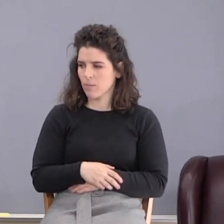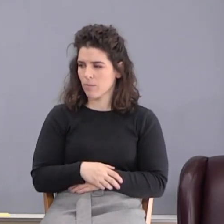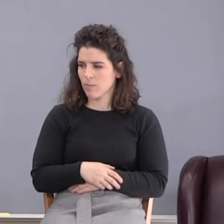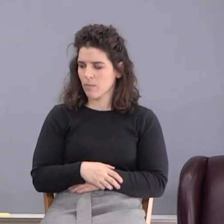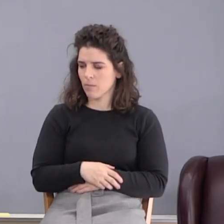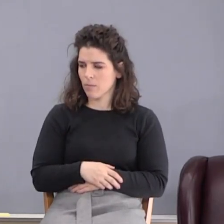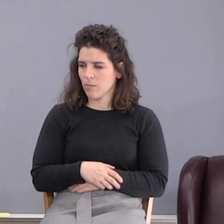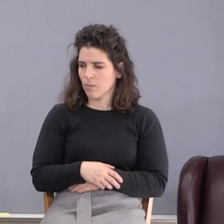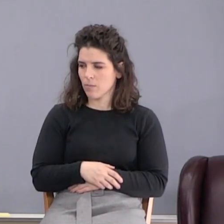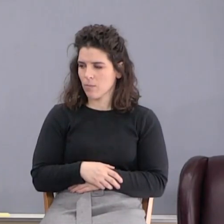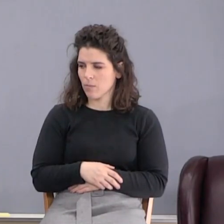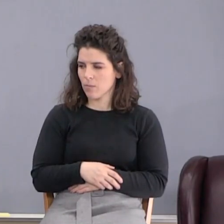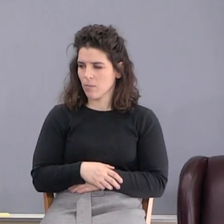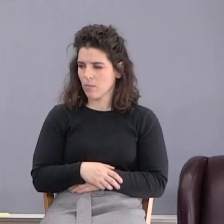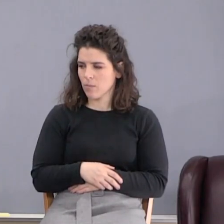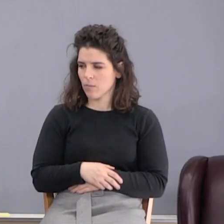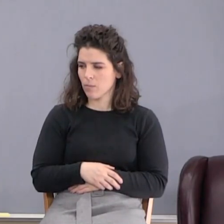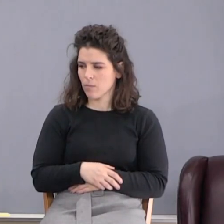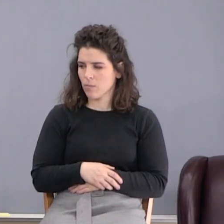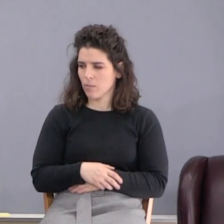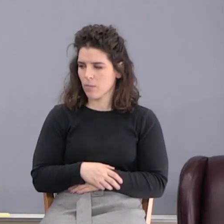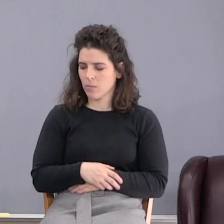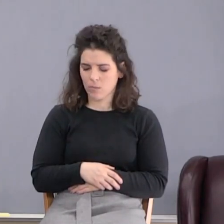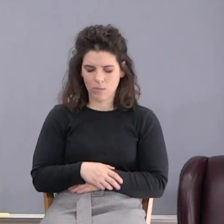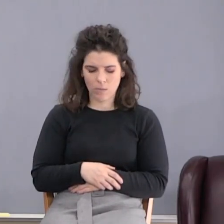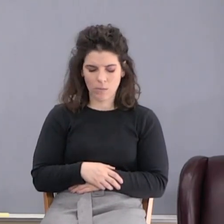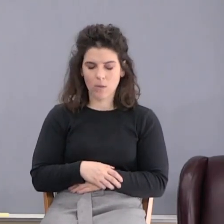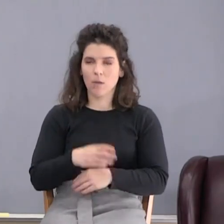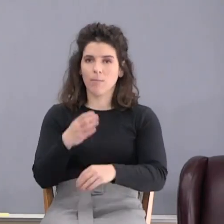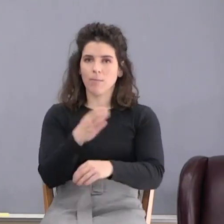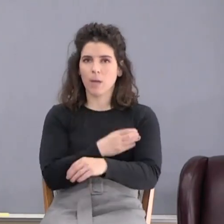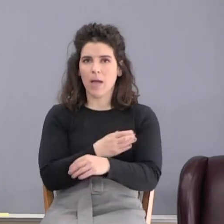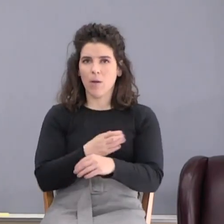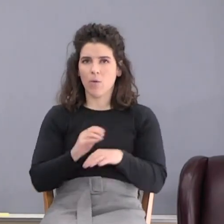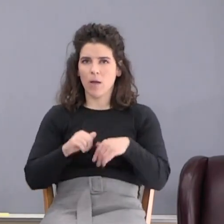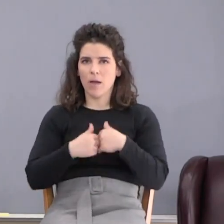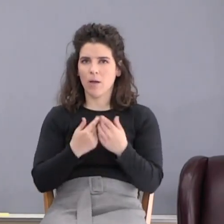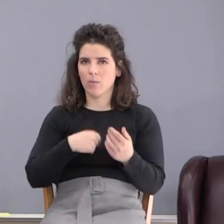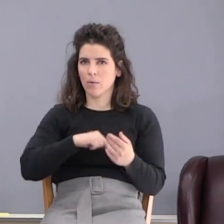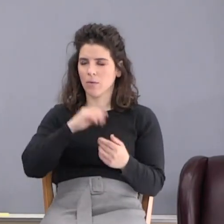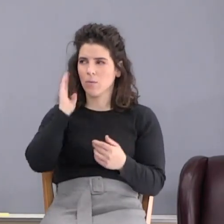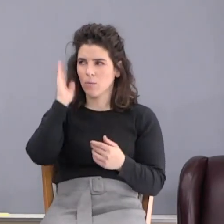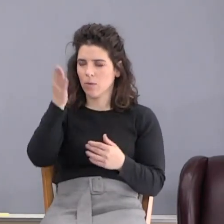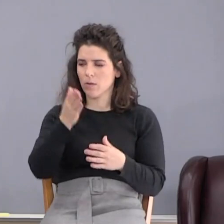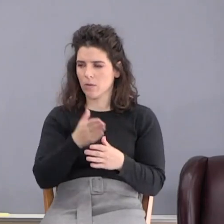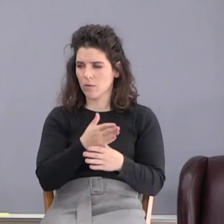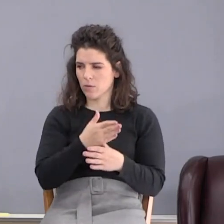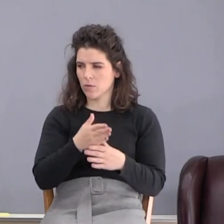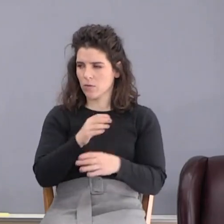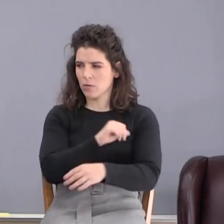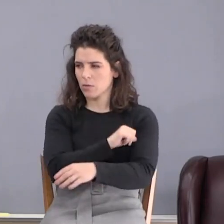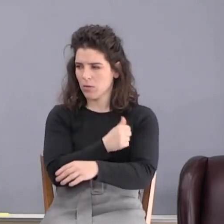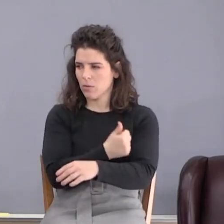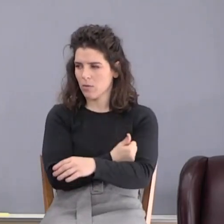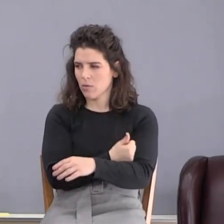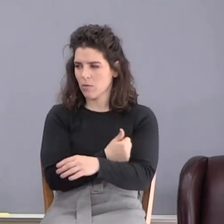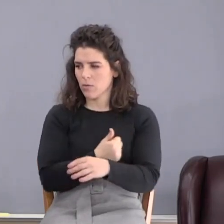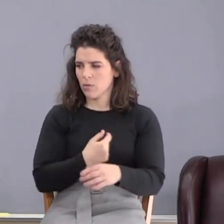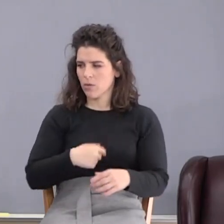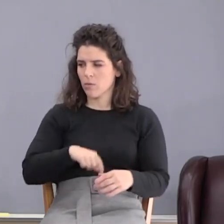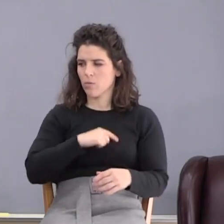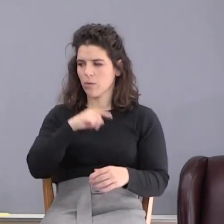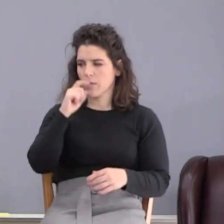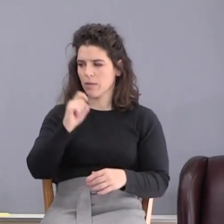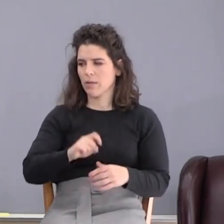how the means by which we're going to share in authority. We got